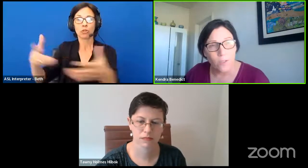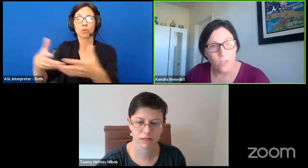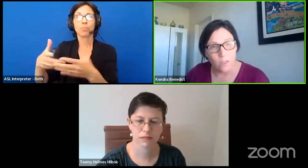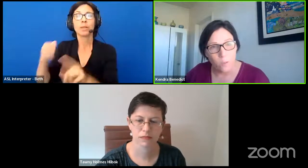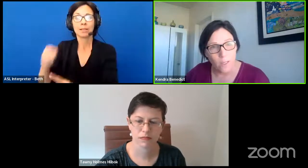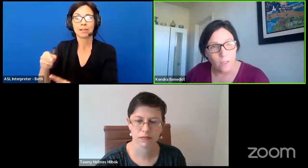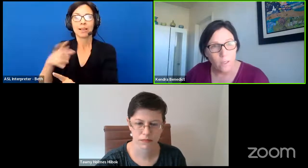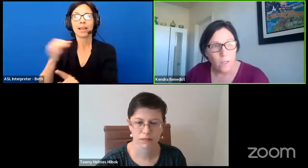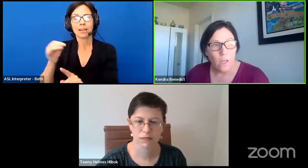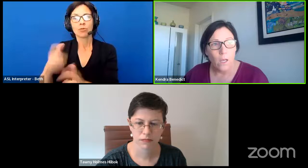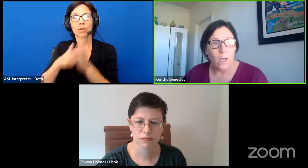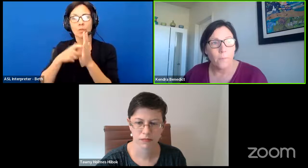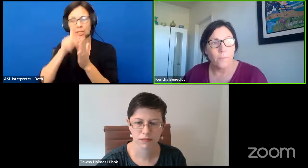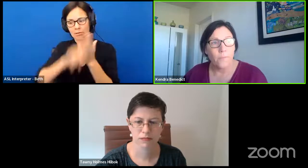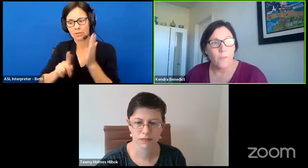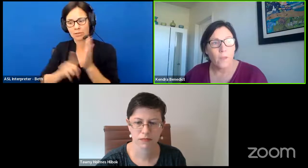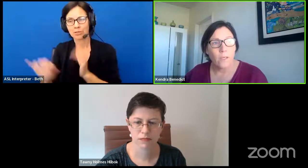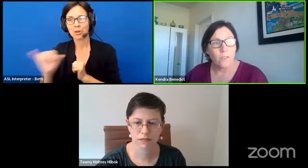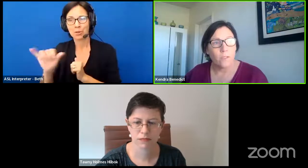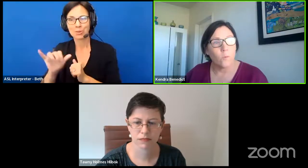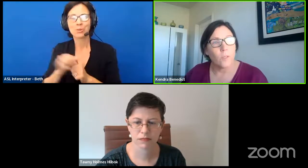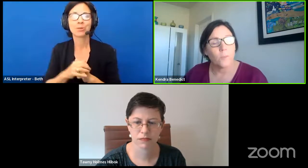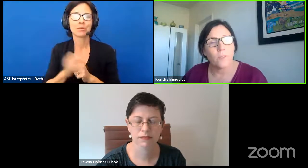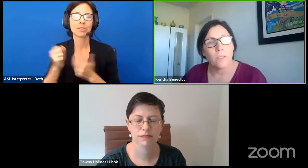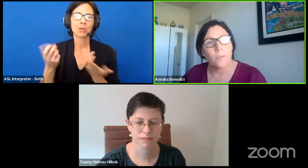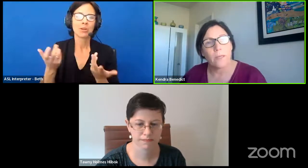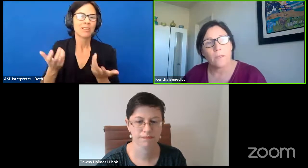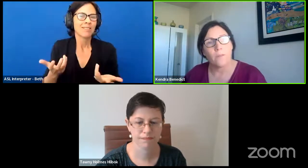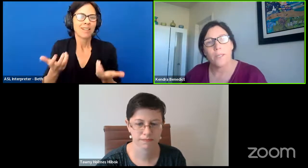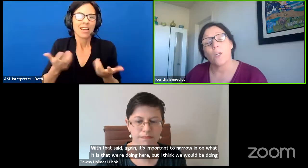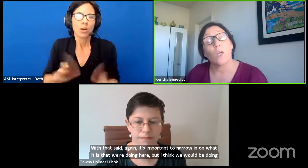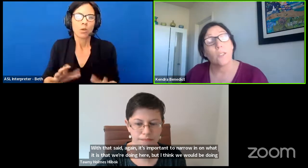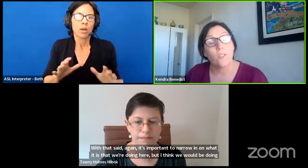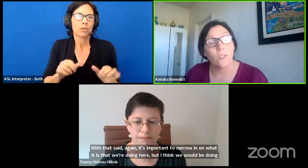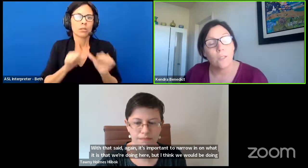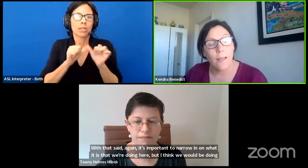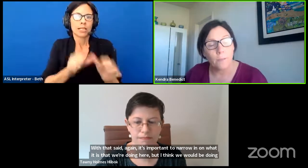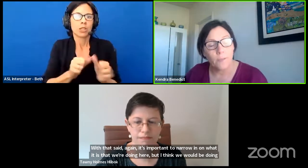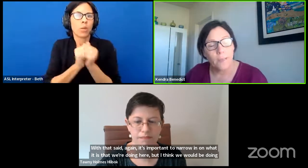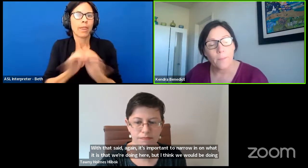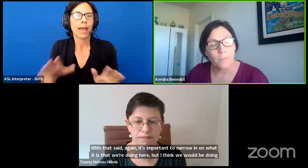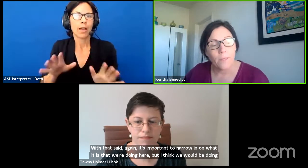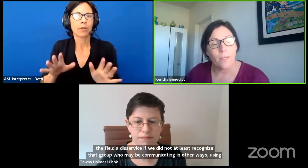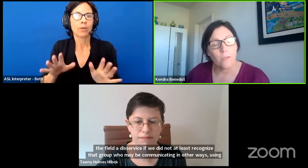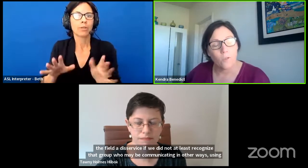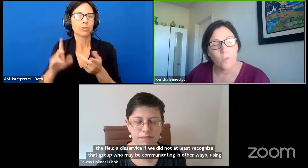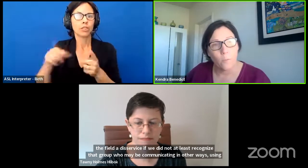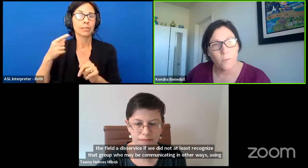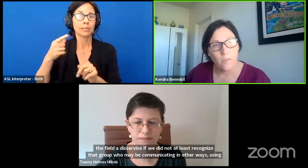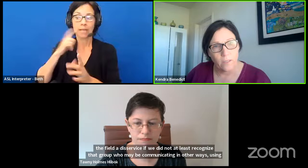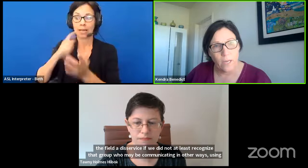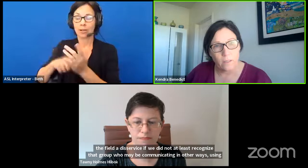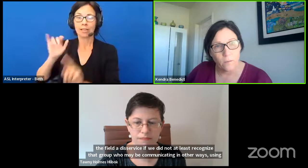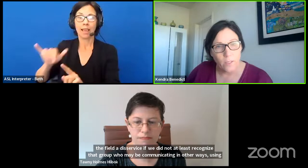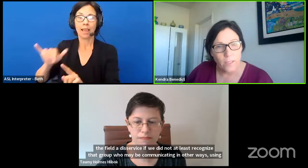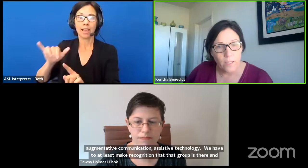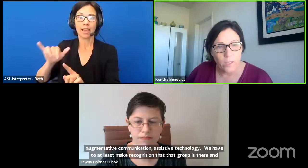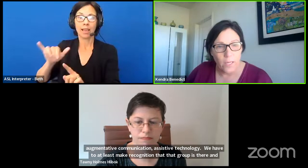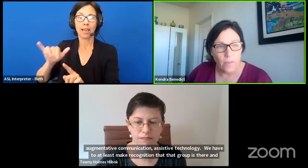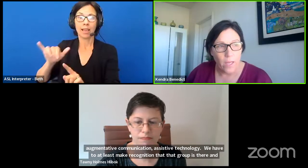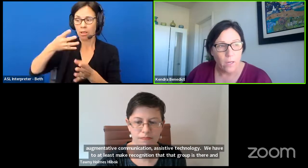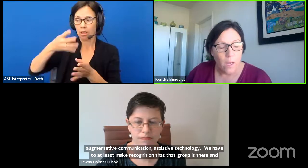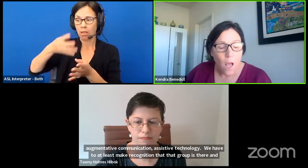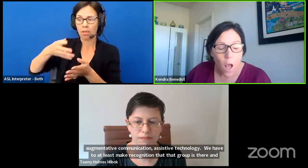needs research as well. I just don't want to proceed without even acknowledging that, but that might be out of the scope of this task force.